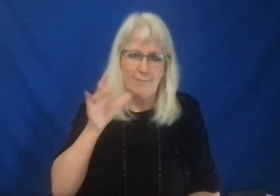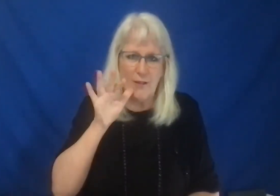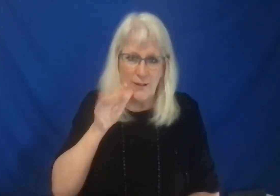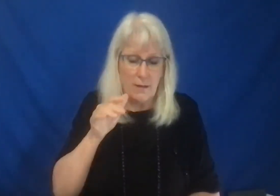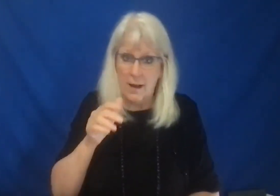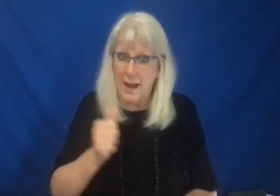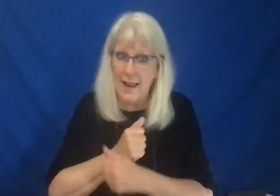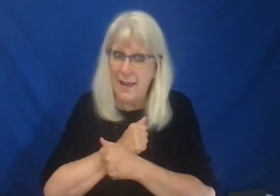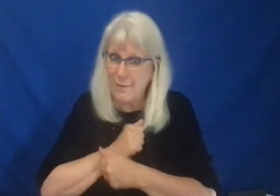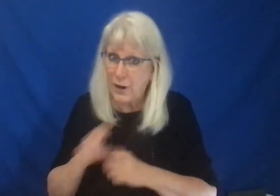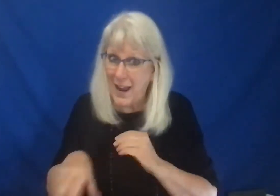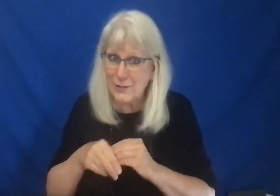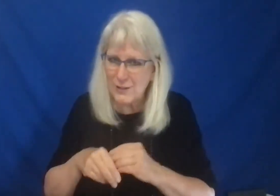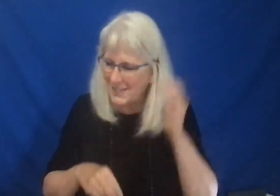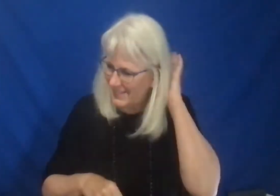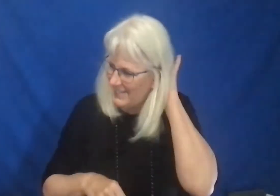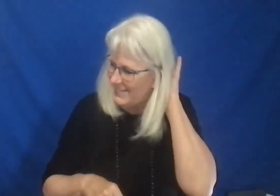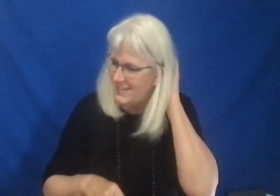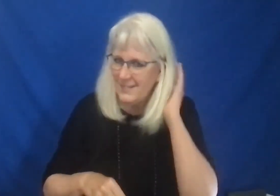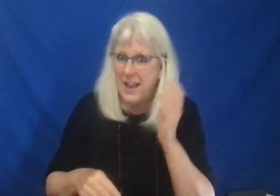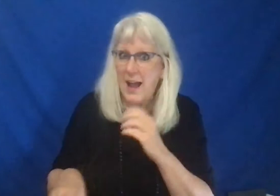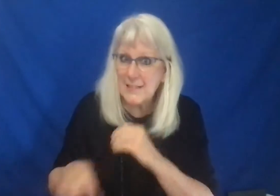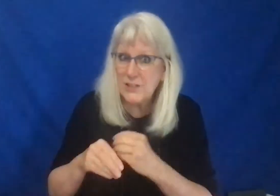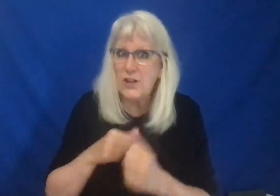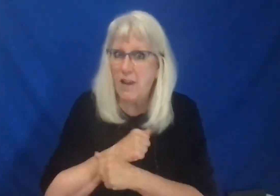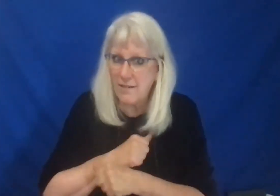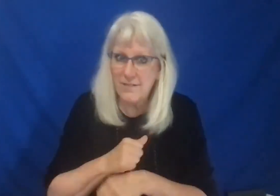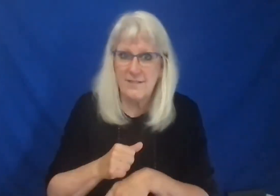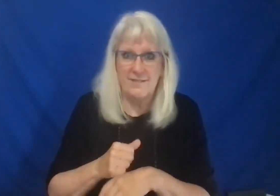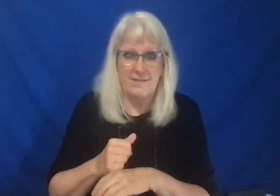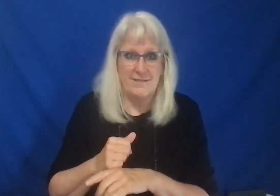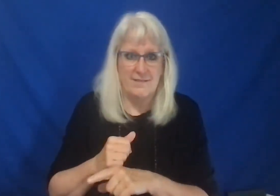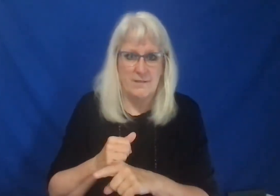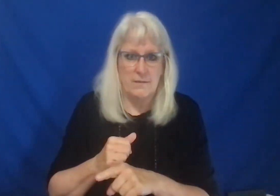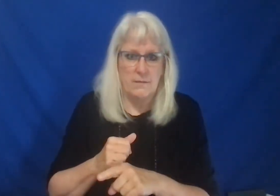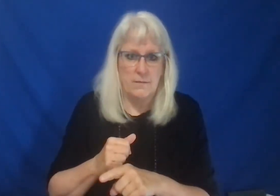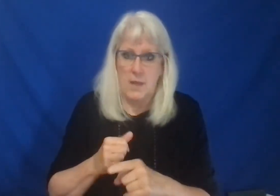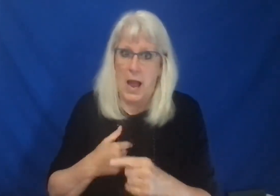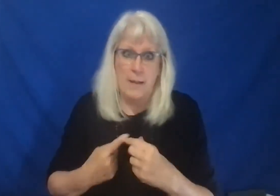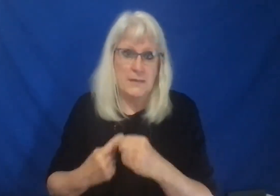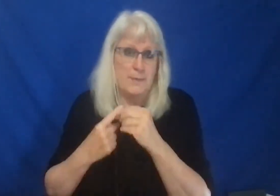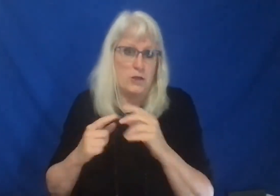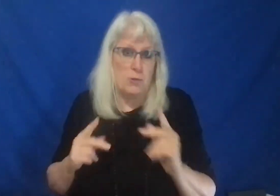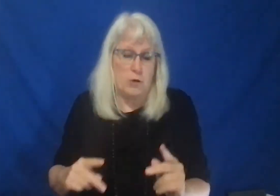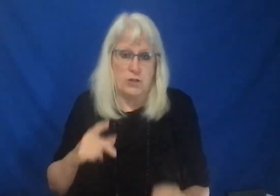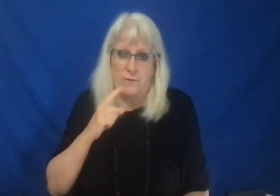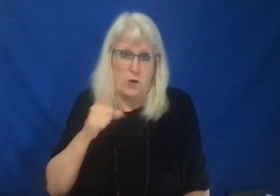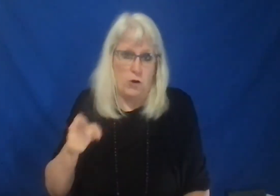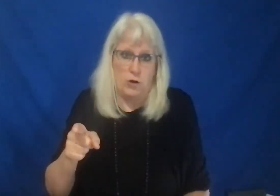extra, who can give her additional love, who can be that special person who adds more sparkle to